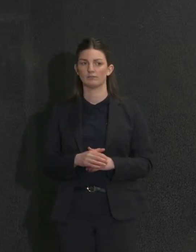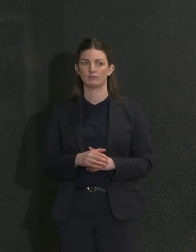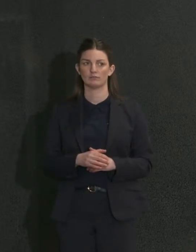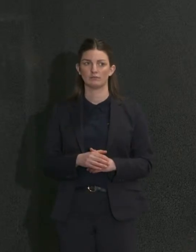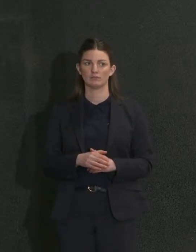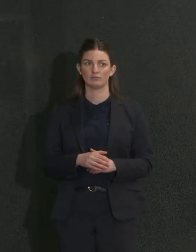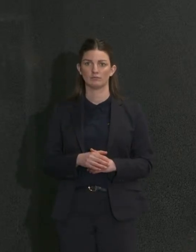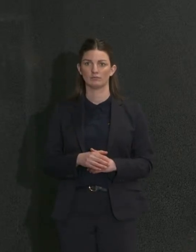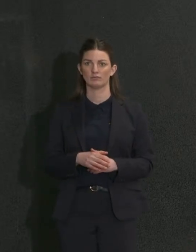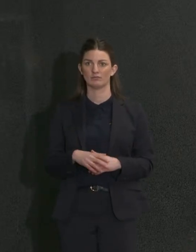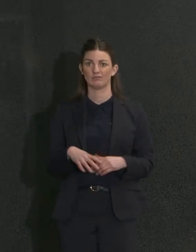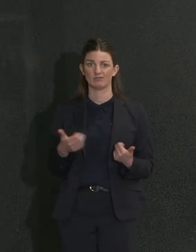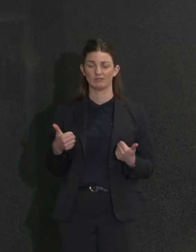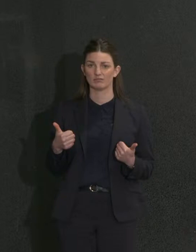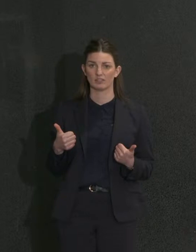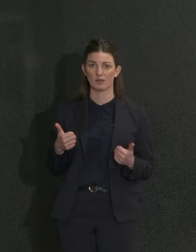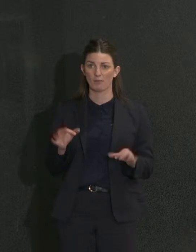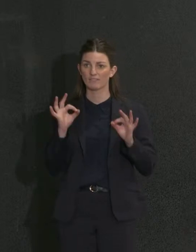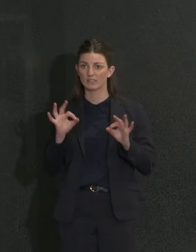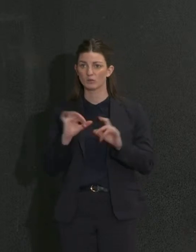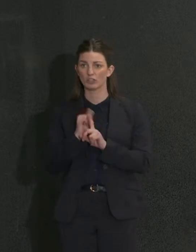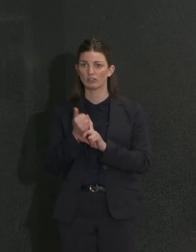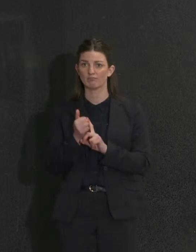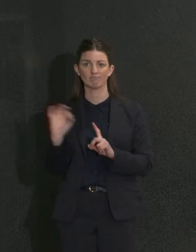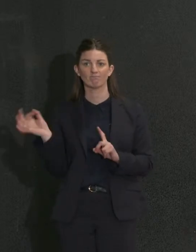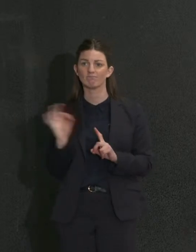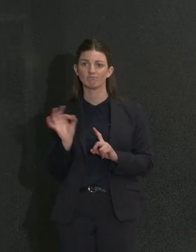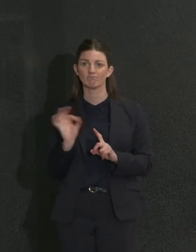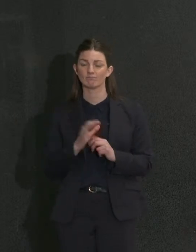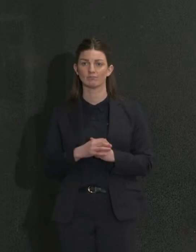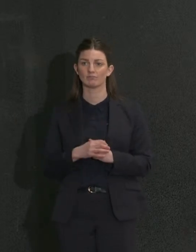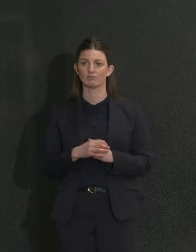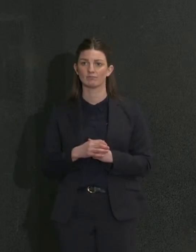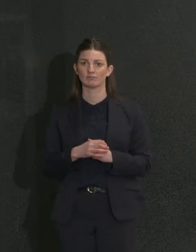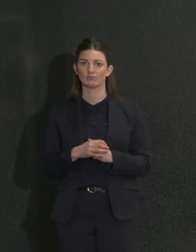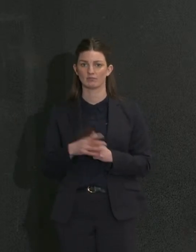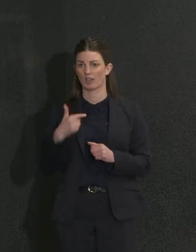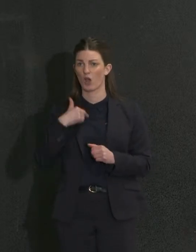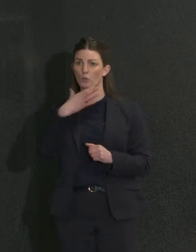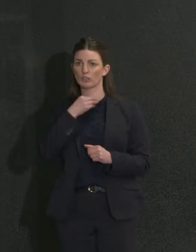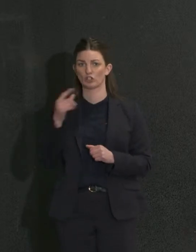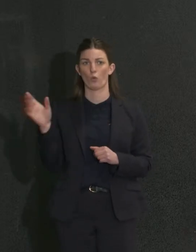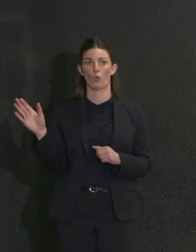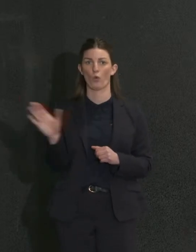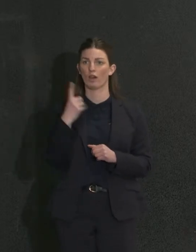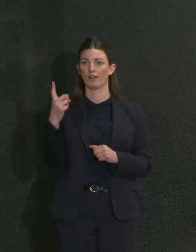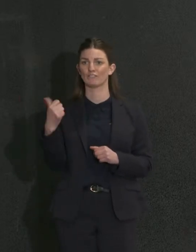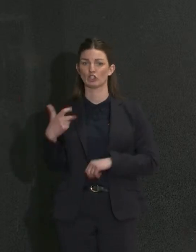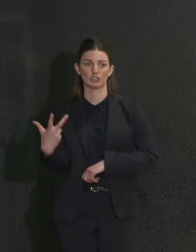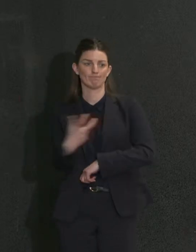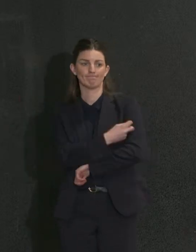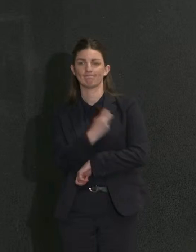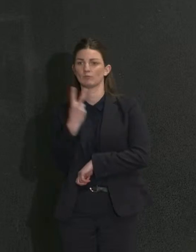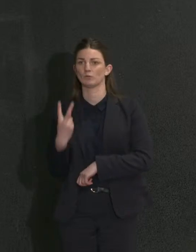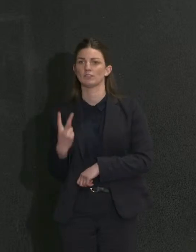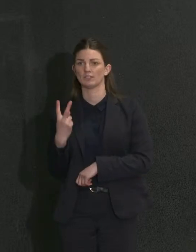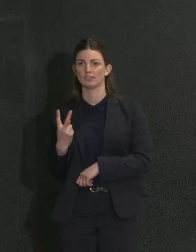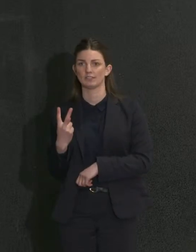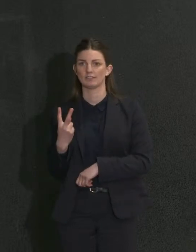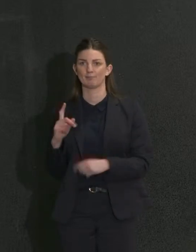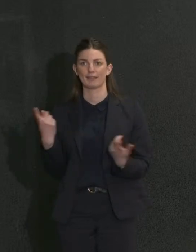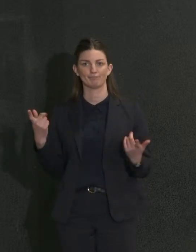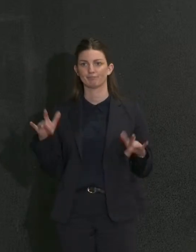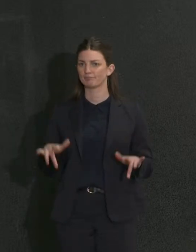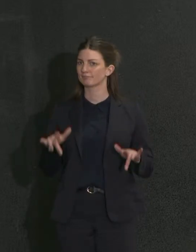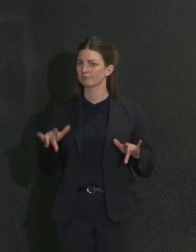where you'd like to be? Of course not. I'd love everyone to have been vaccinated. They aren't. We're working as